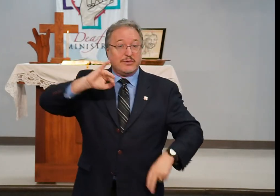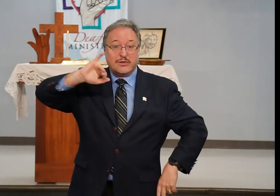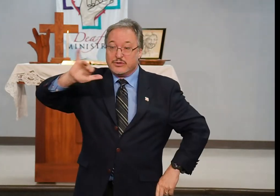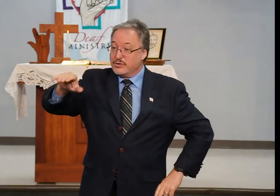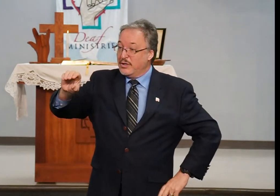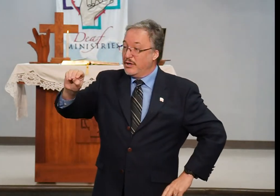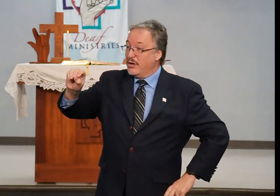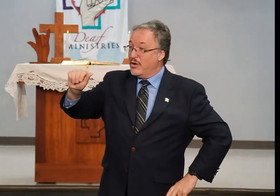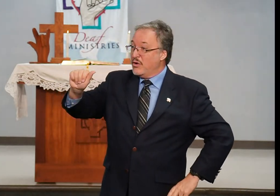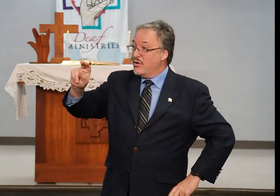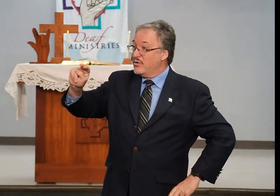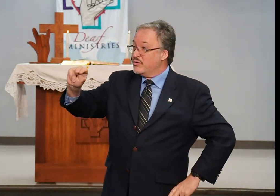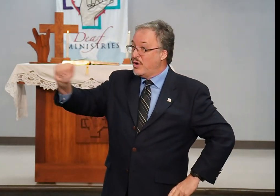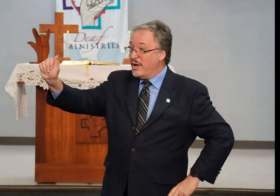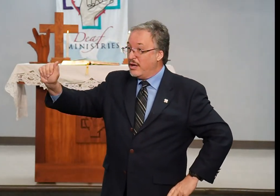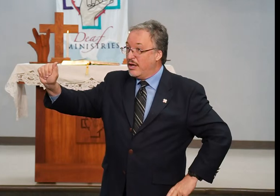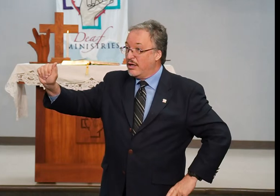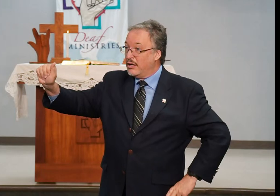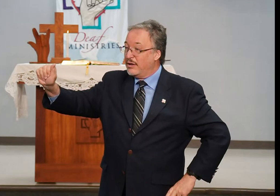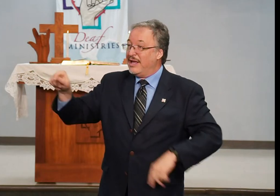There was another woman by the name of Joanna.